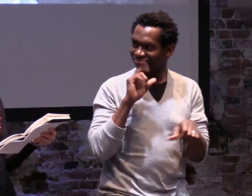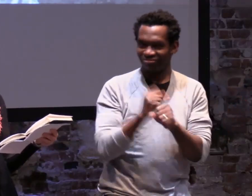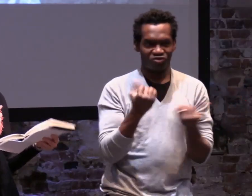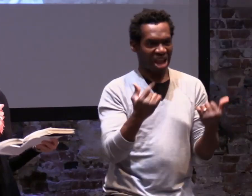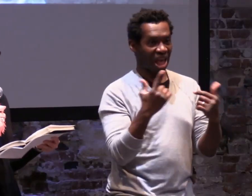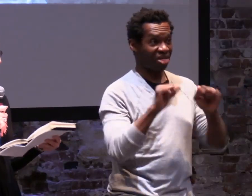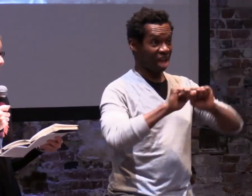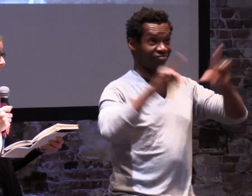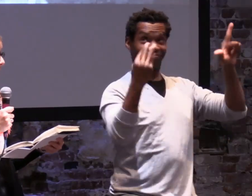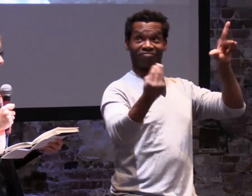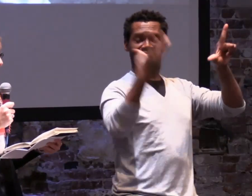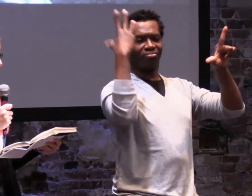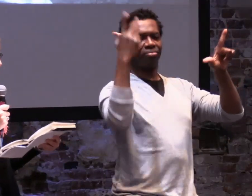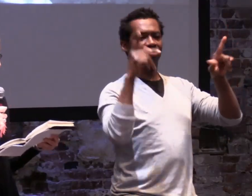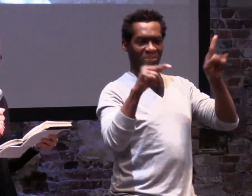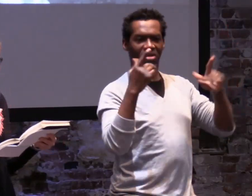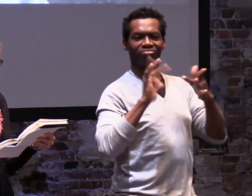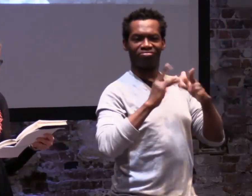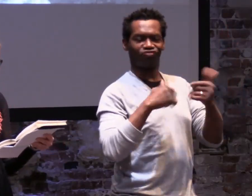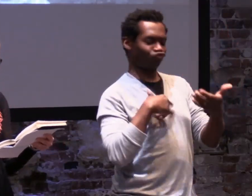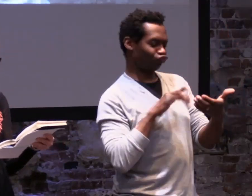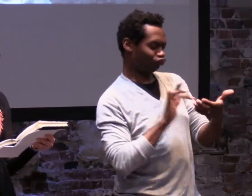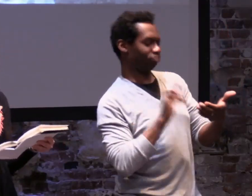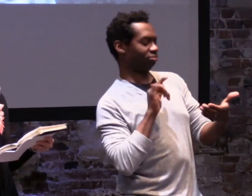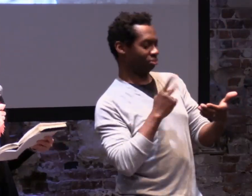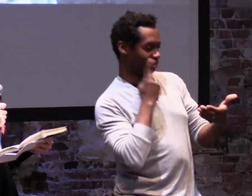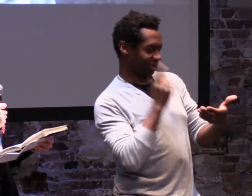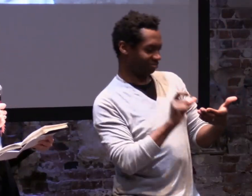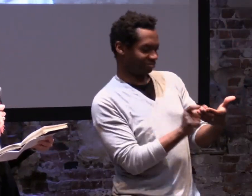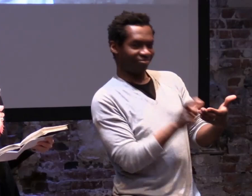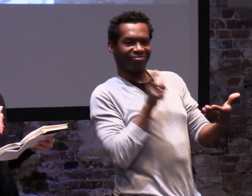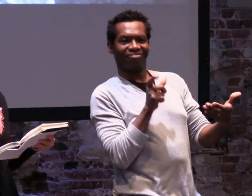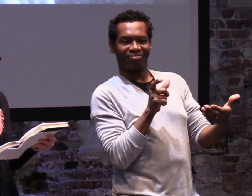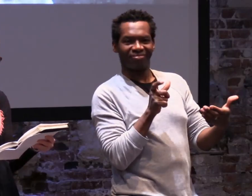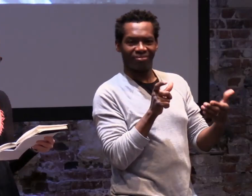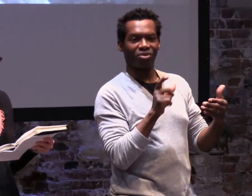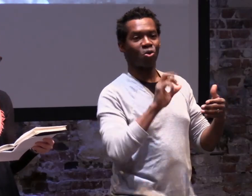or they can access the video archive shortly after the event.